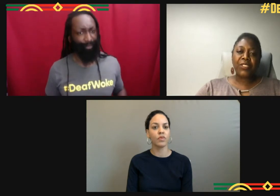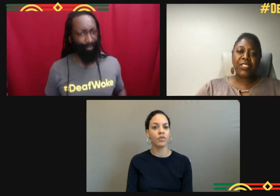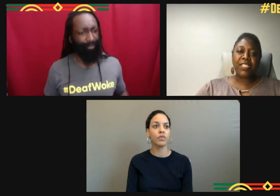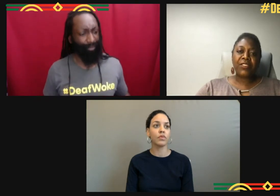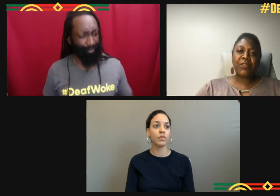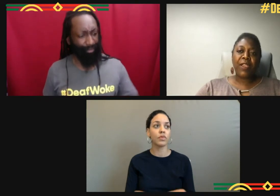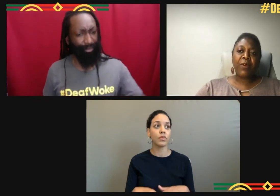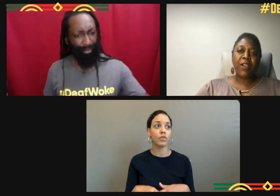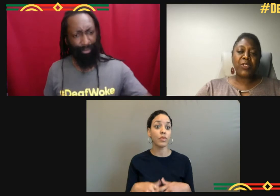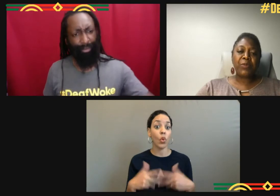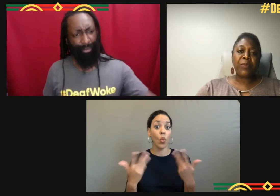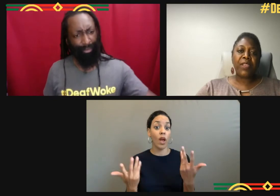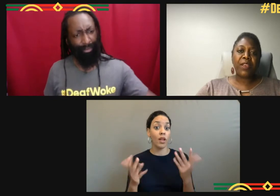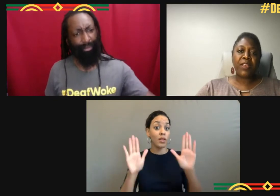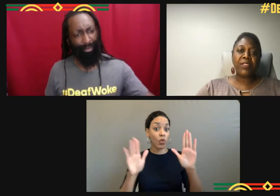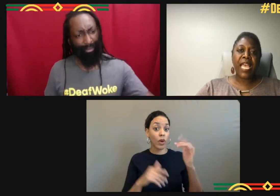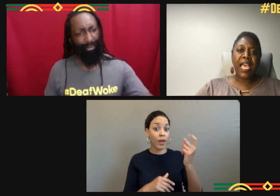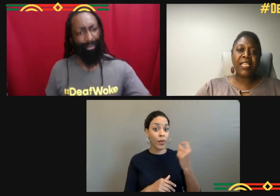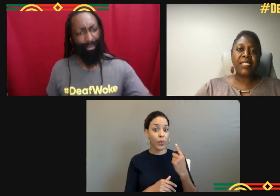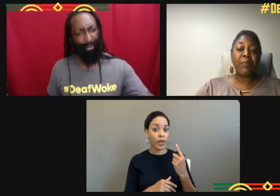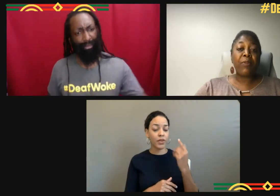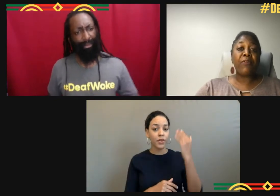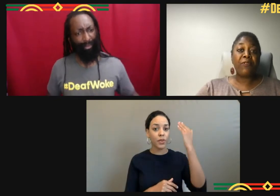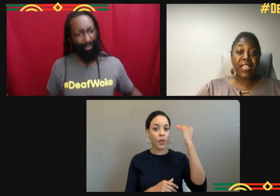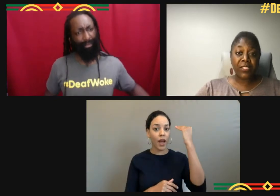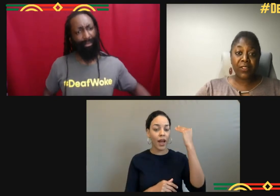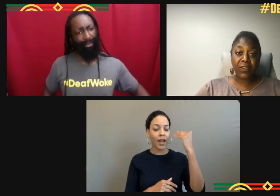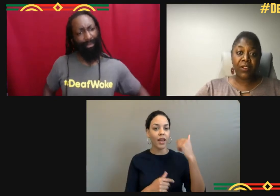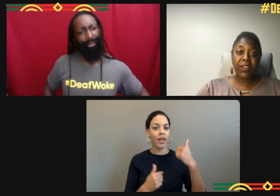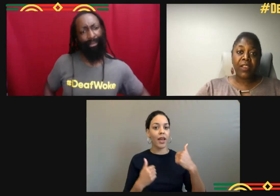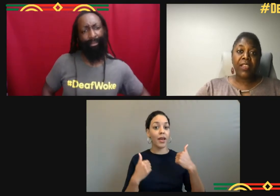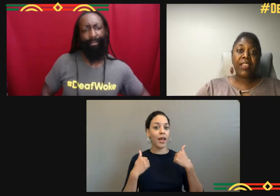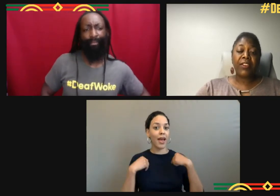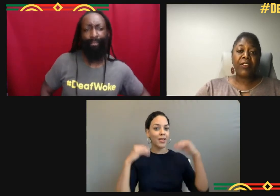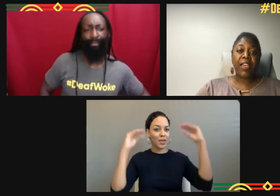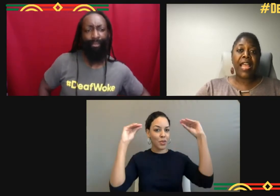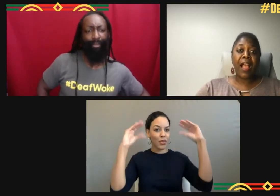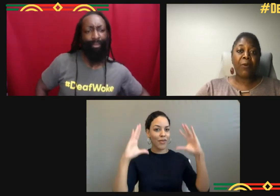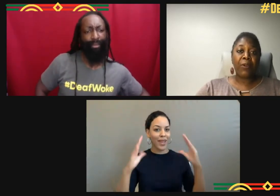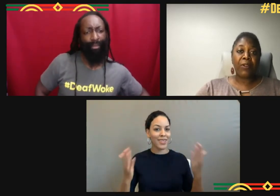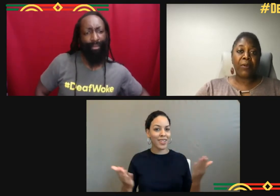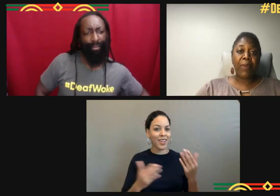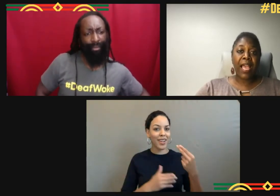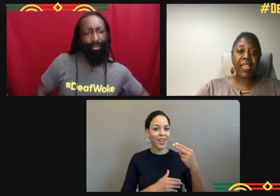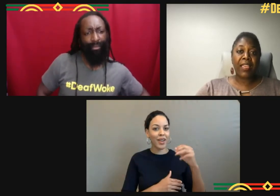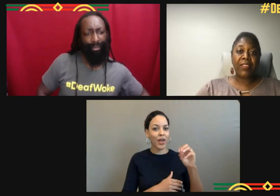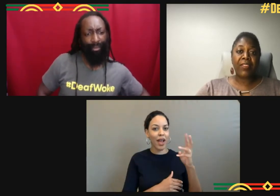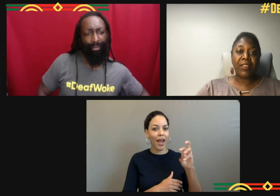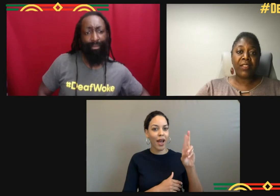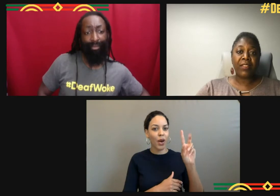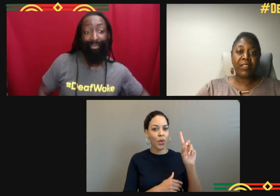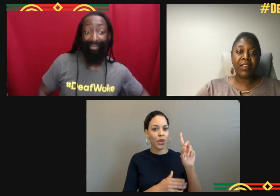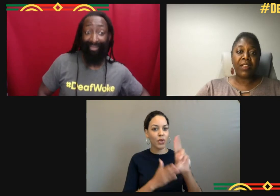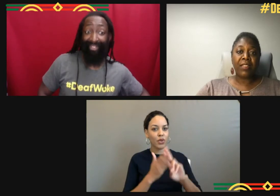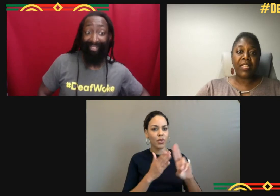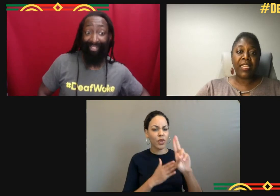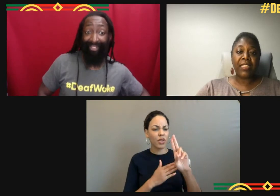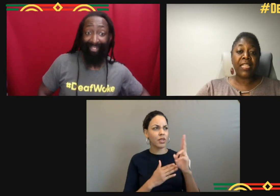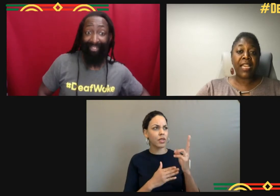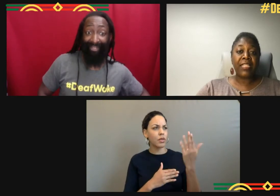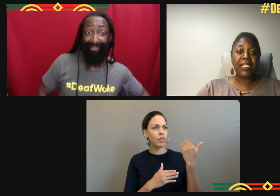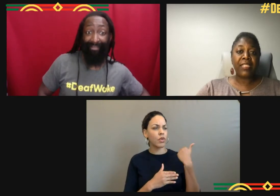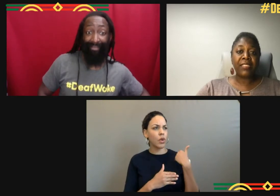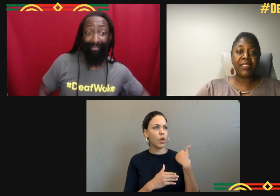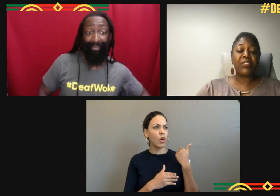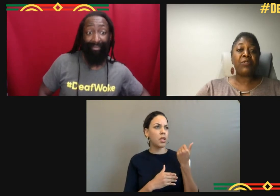Well, actually, that's a great question, because as a professor here at Howard back in the